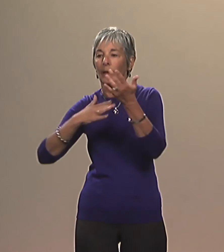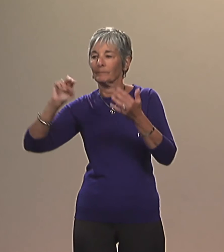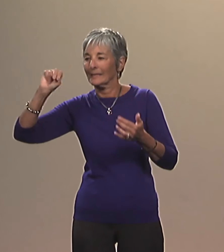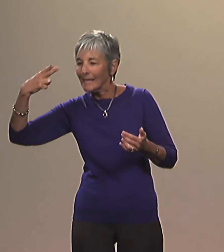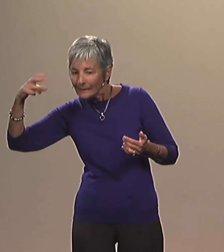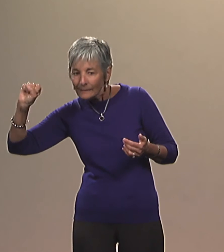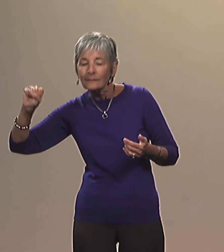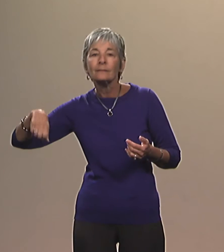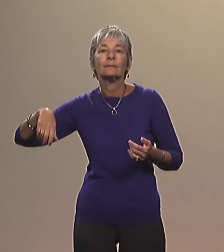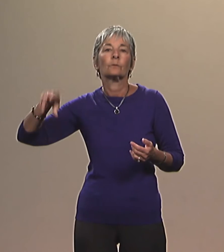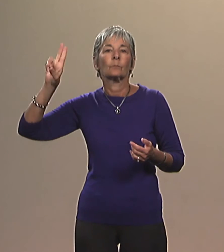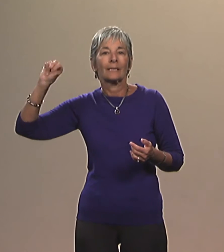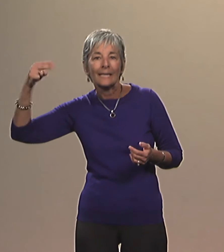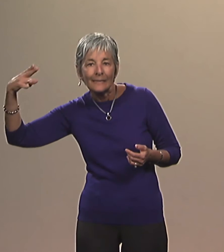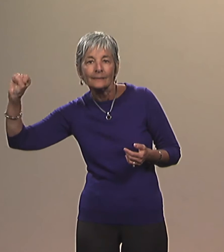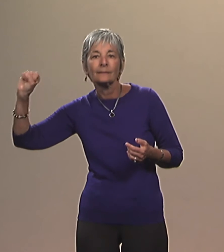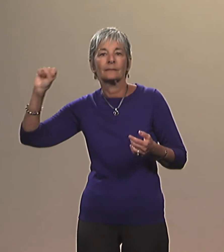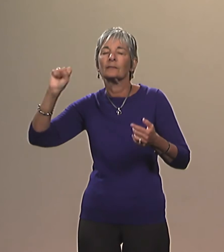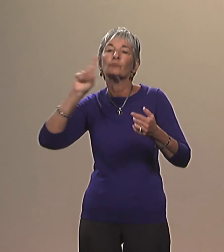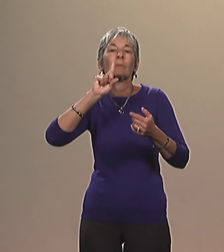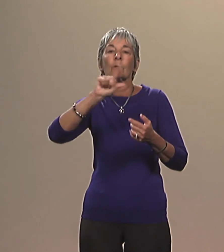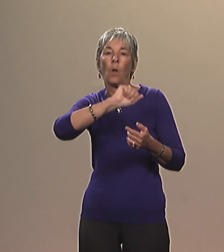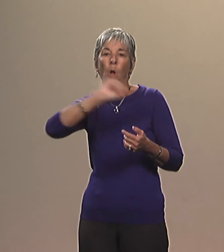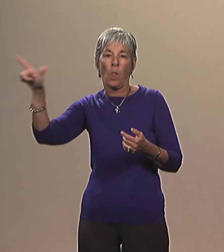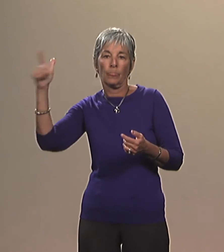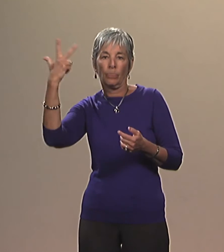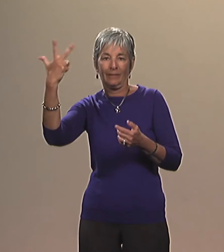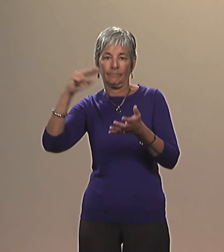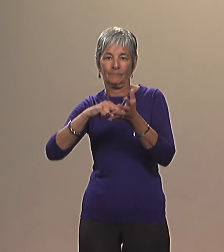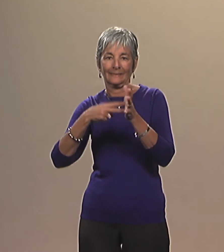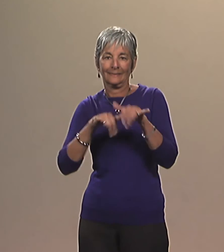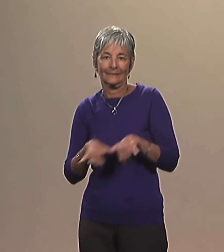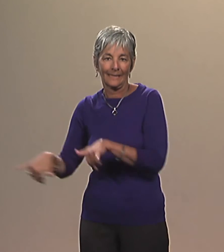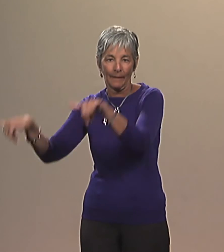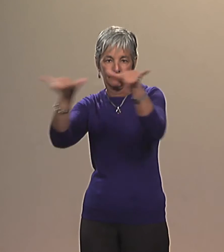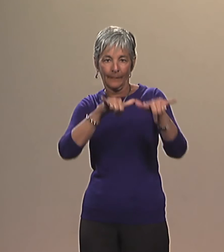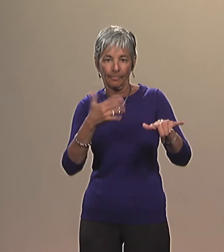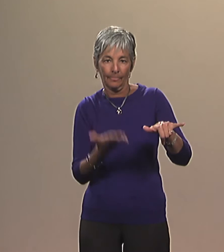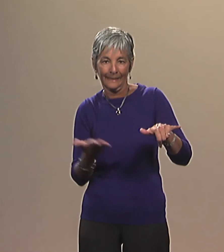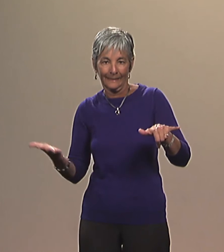states call it UNHS. Regardless of the name, all three mean the same thing.